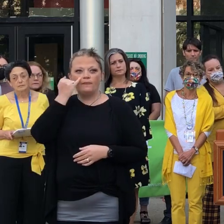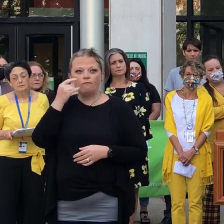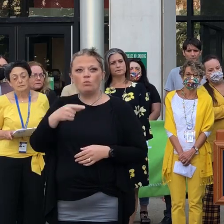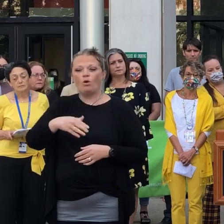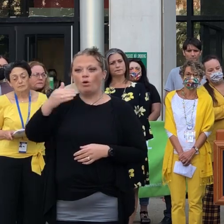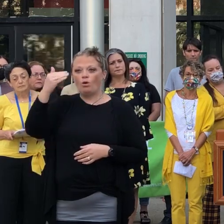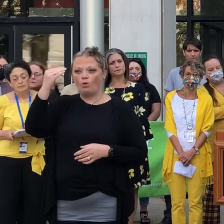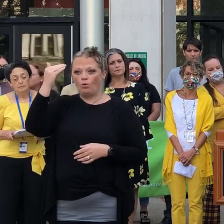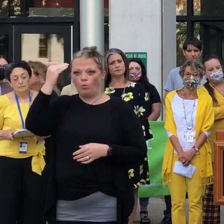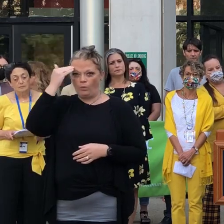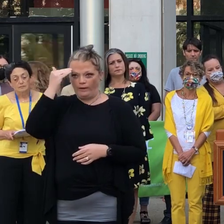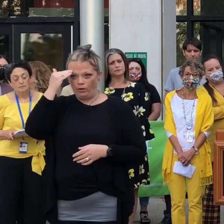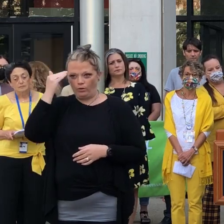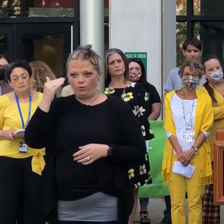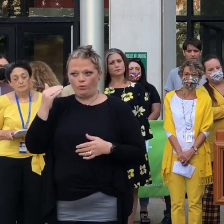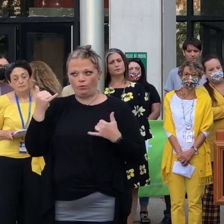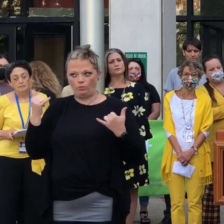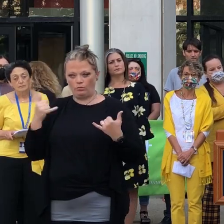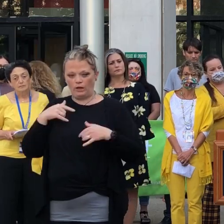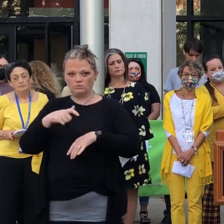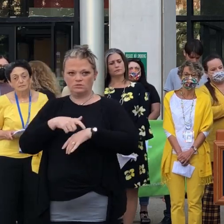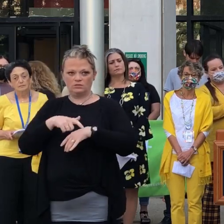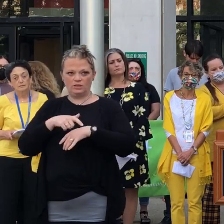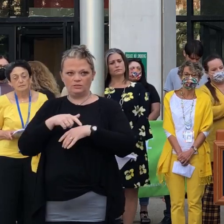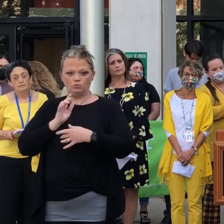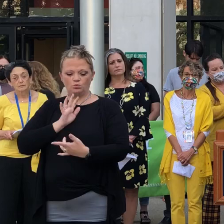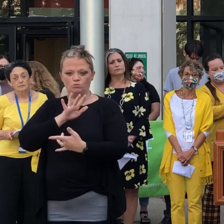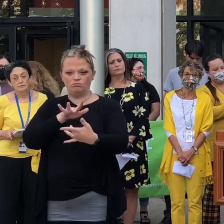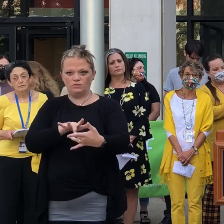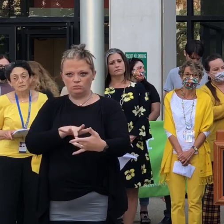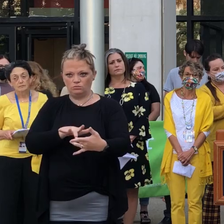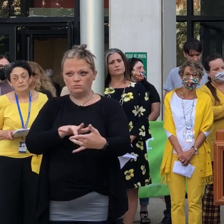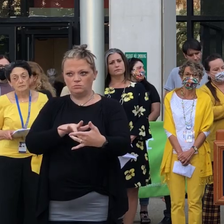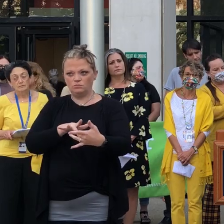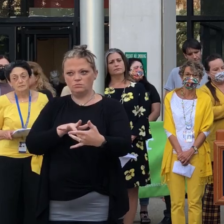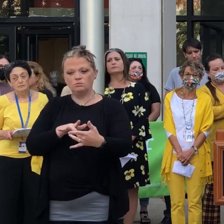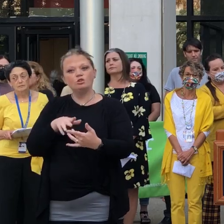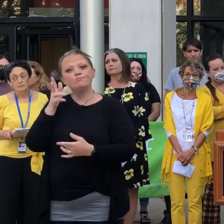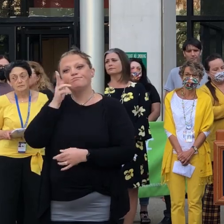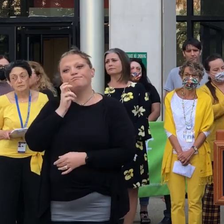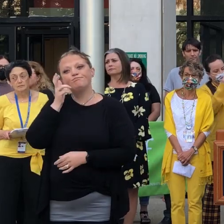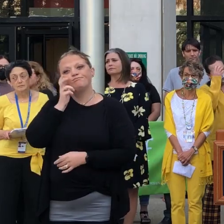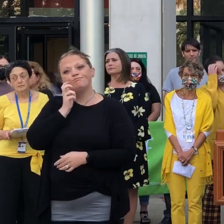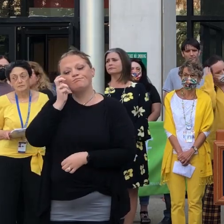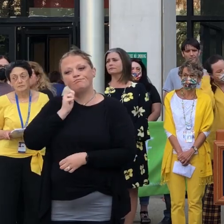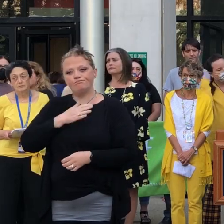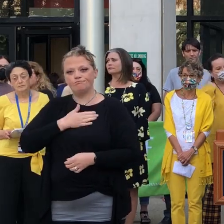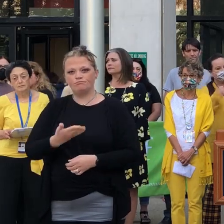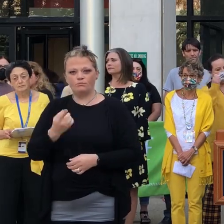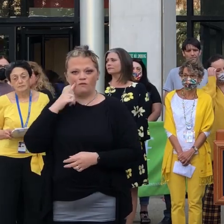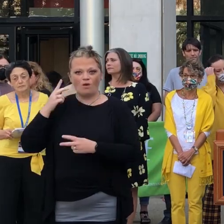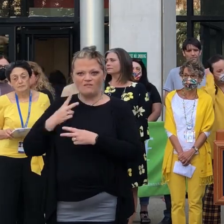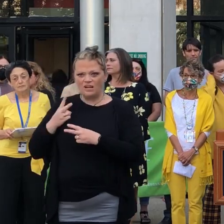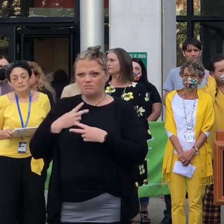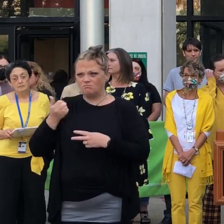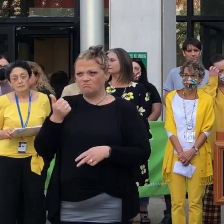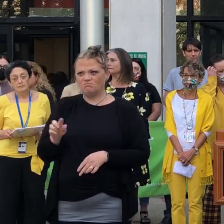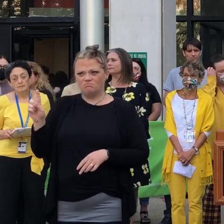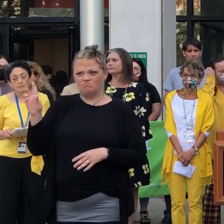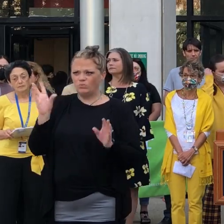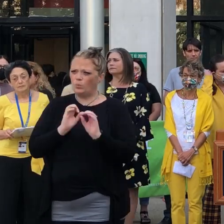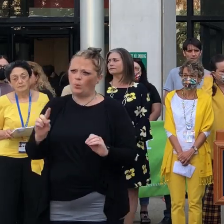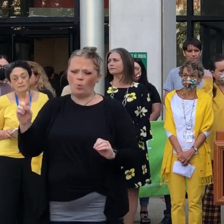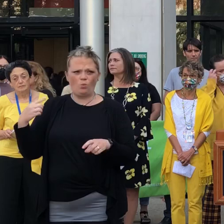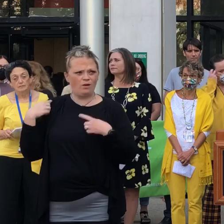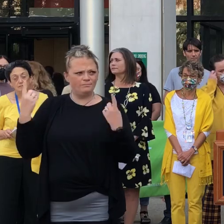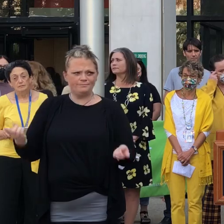is a time to reach out to them, lend an ear. And for veterans or for anybody, no one